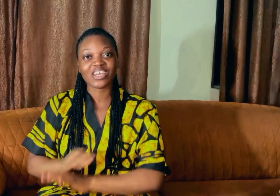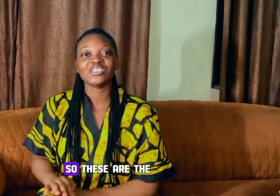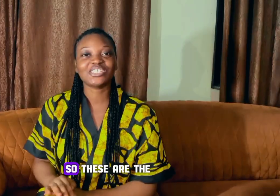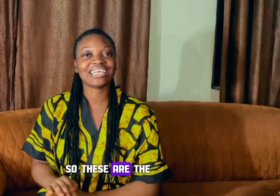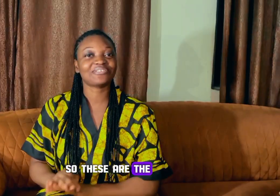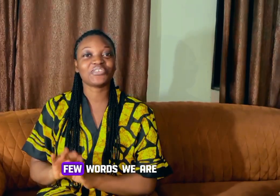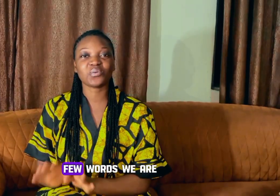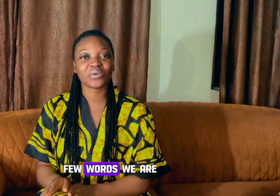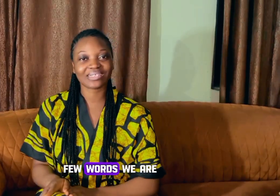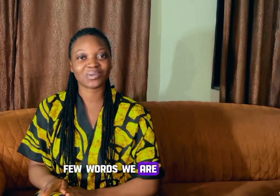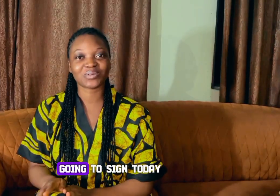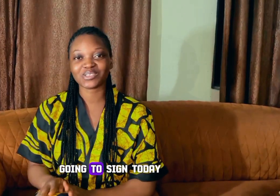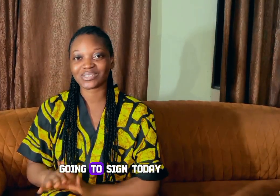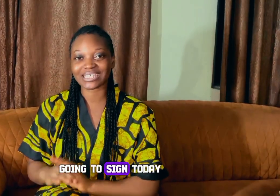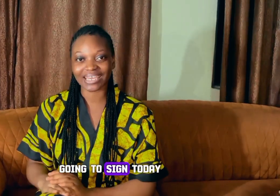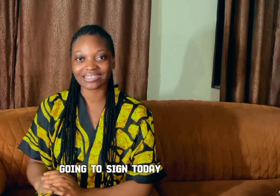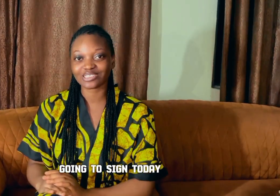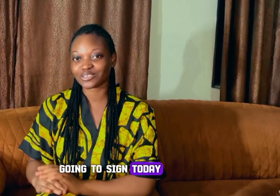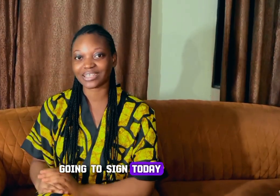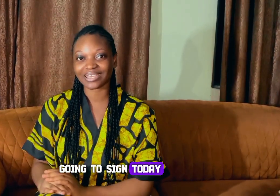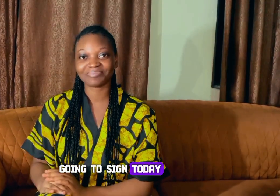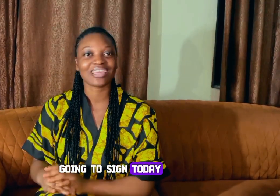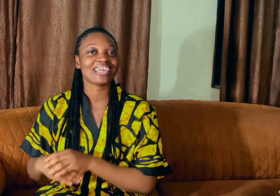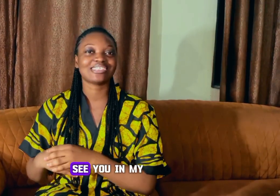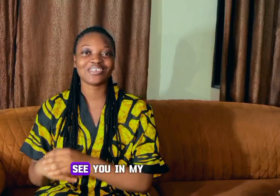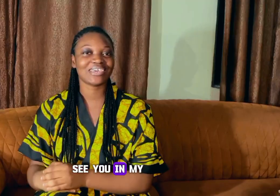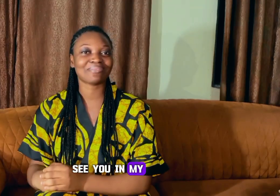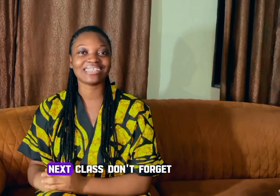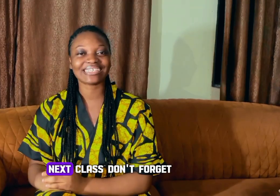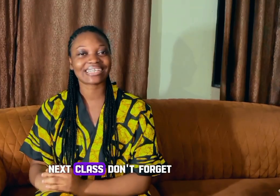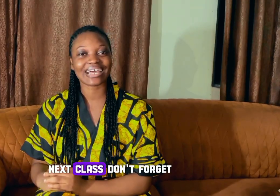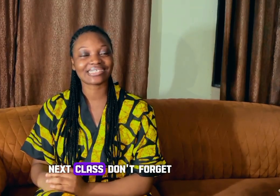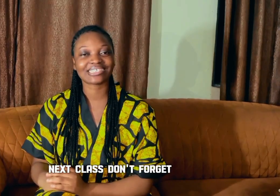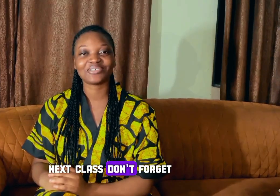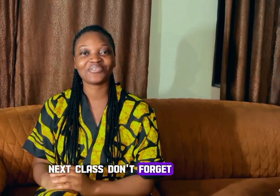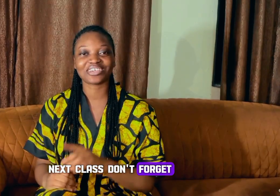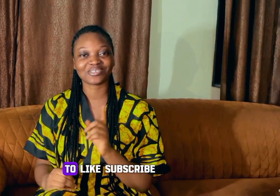So these are the few words we are going to sign today. See you in my next class. Don't forget to like,